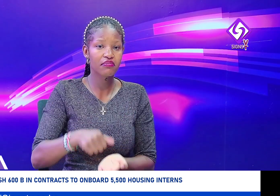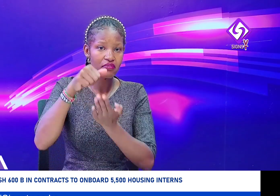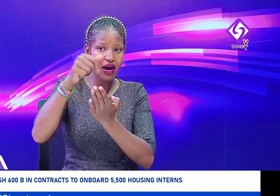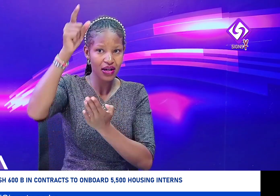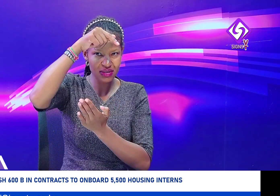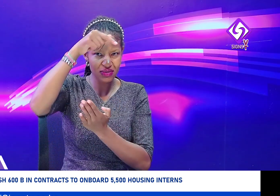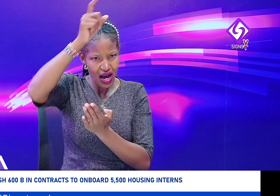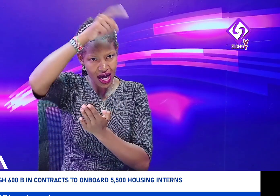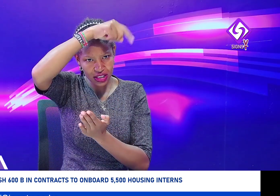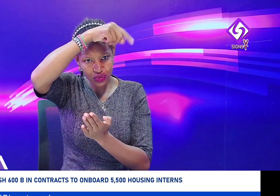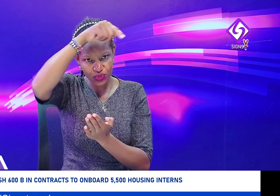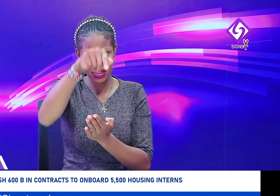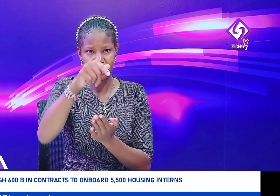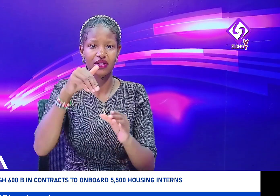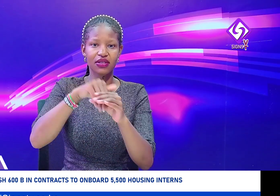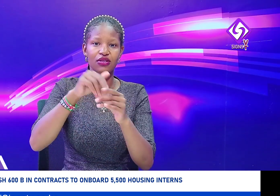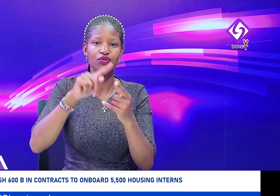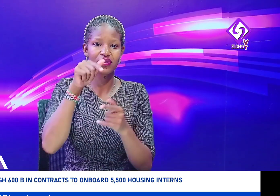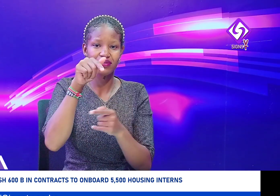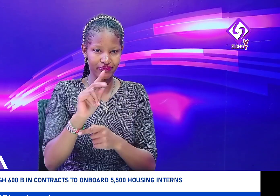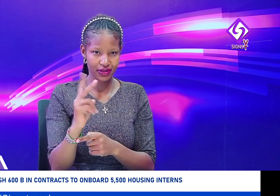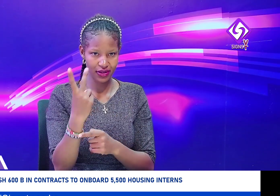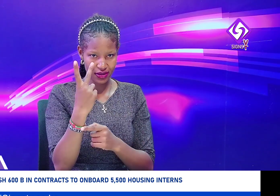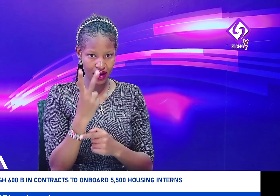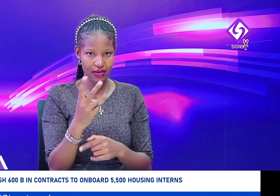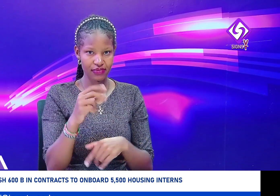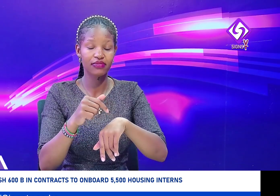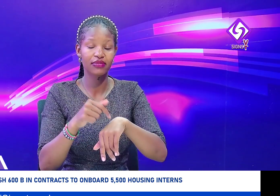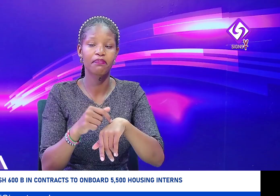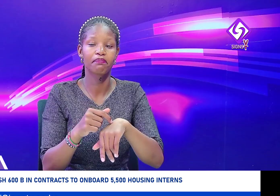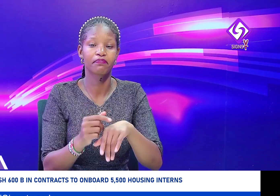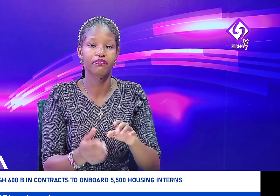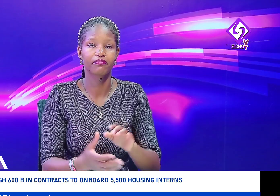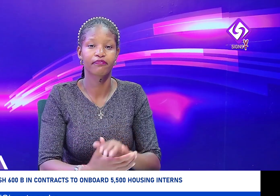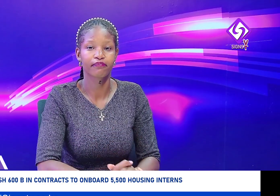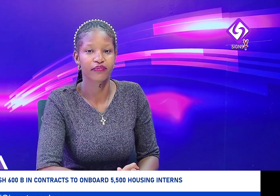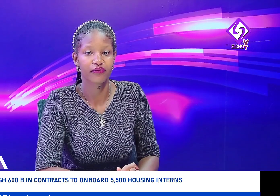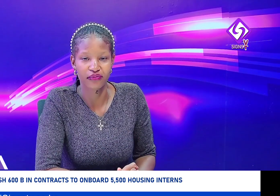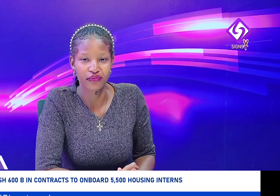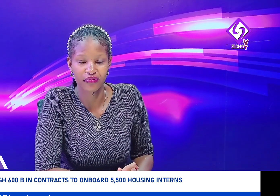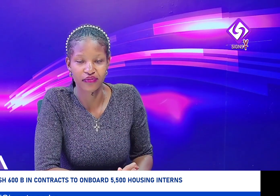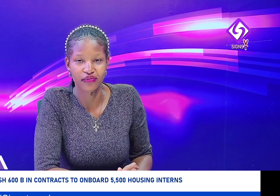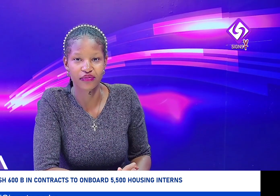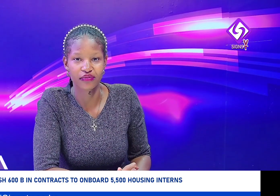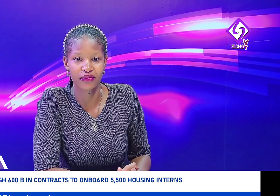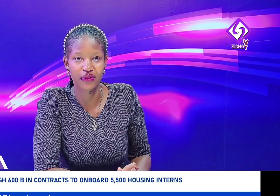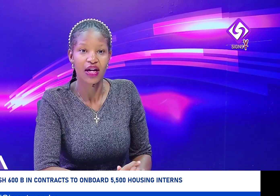domestic resources to accelerate the affordable housing program and integrate 5,500